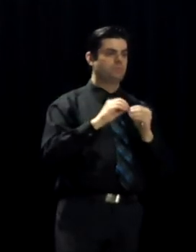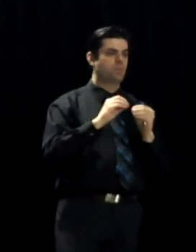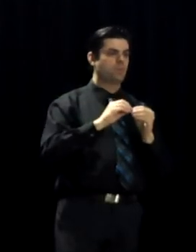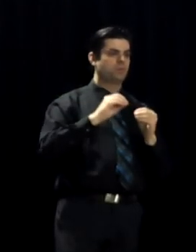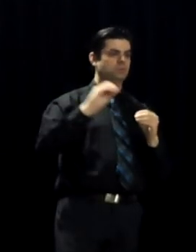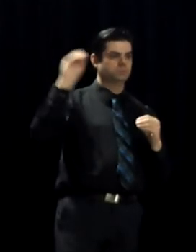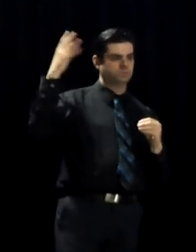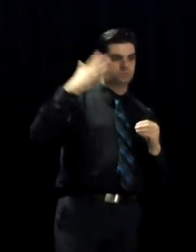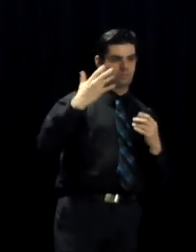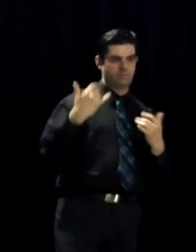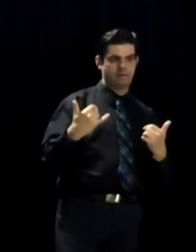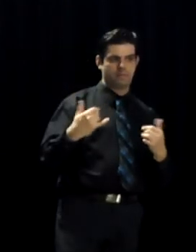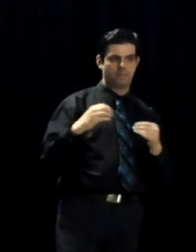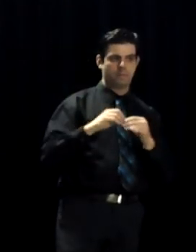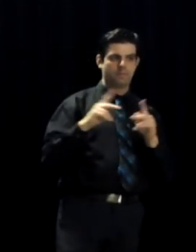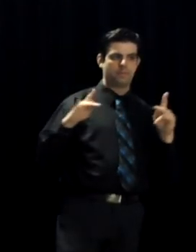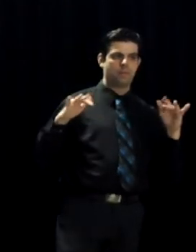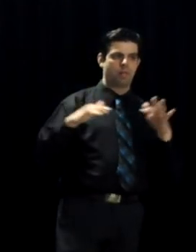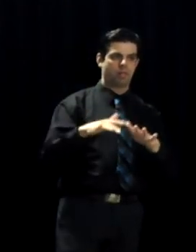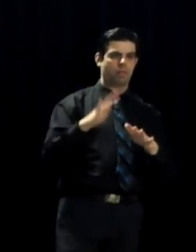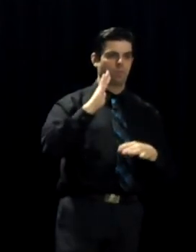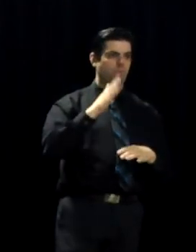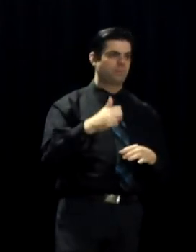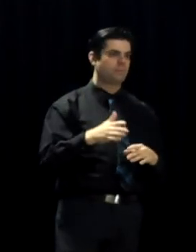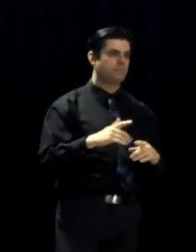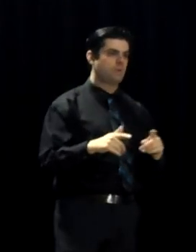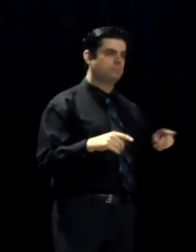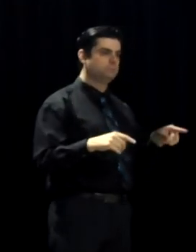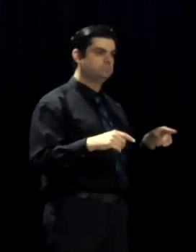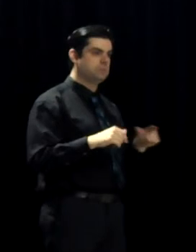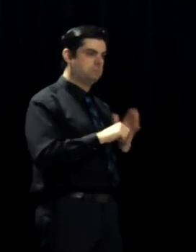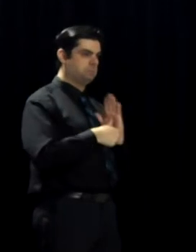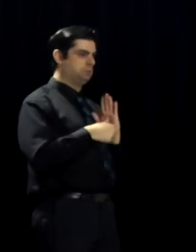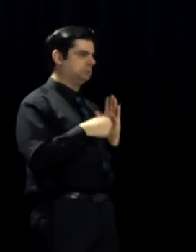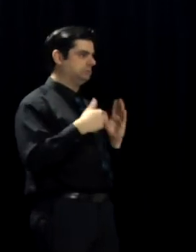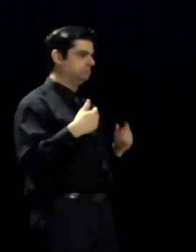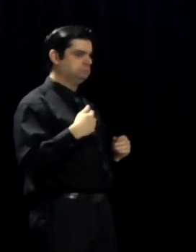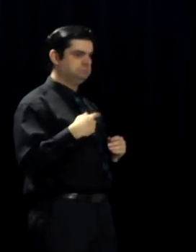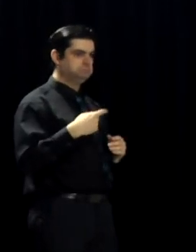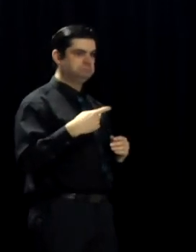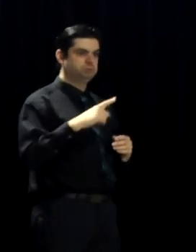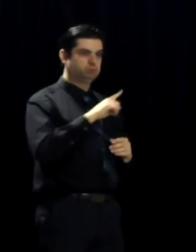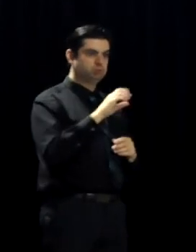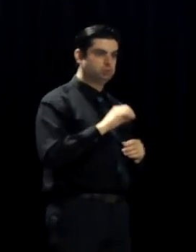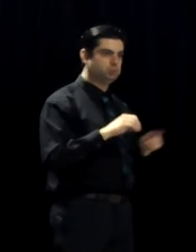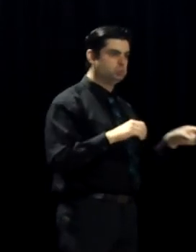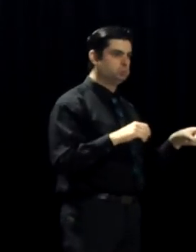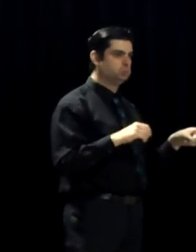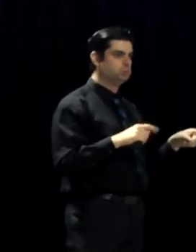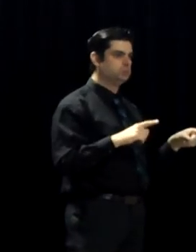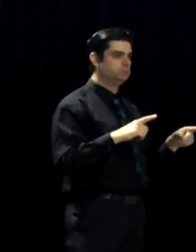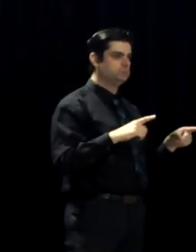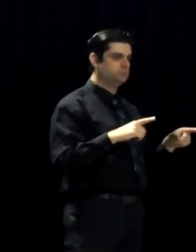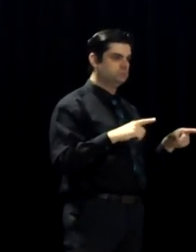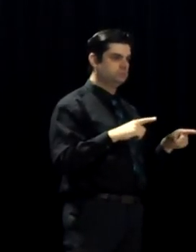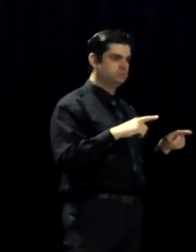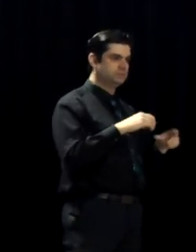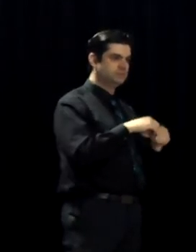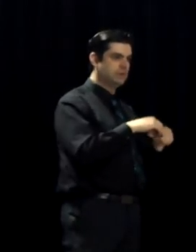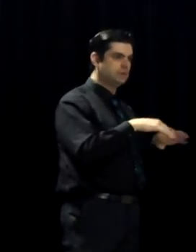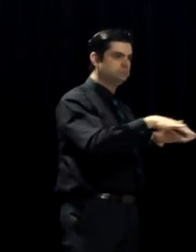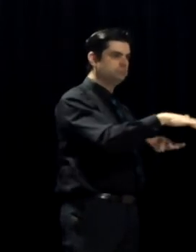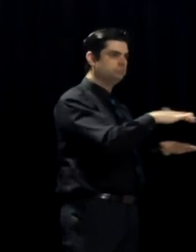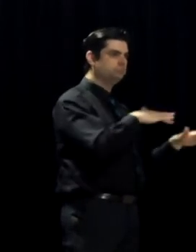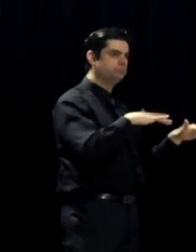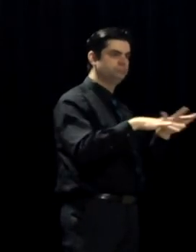the zoo, I was just so impressed in how the communication inside the building, they